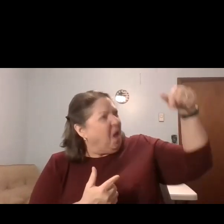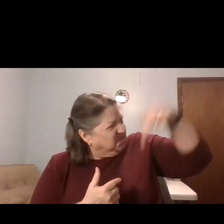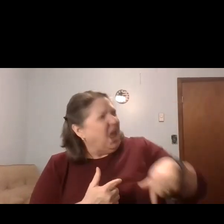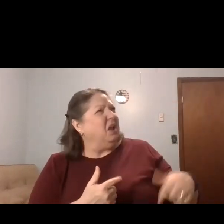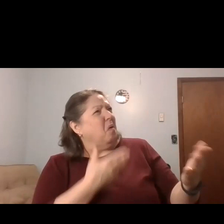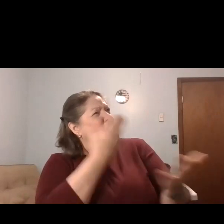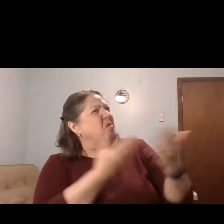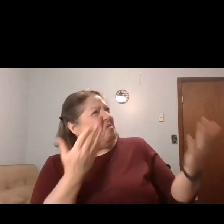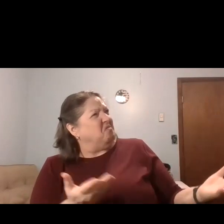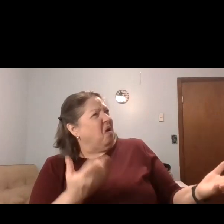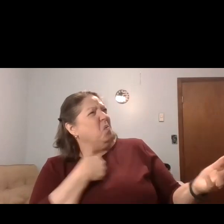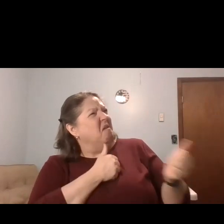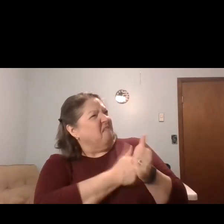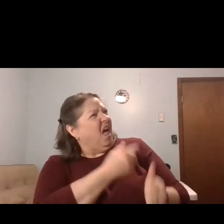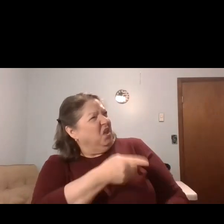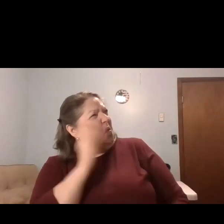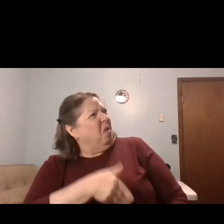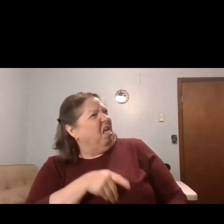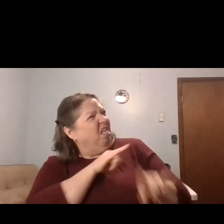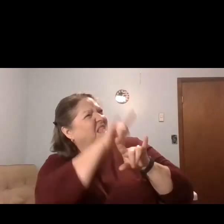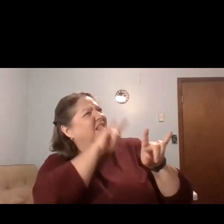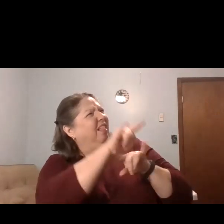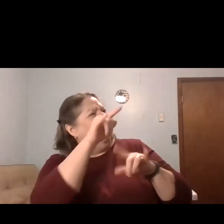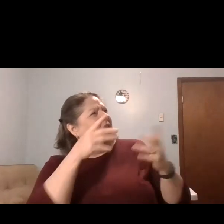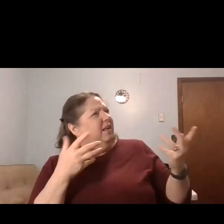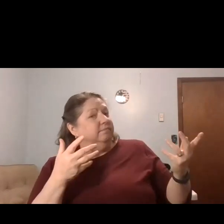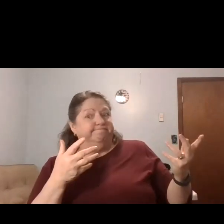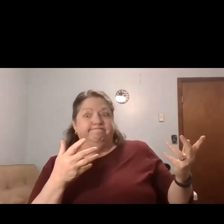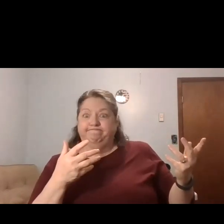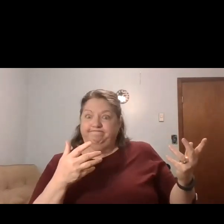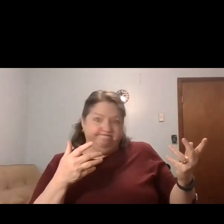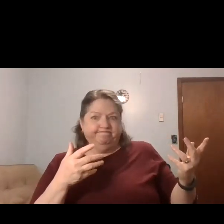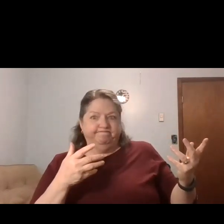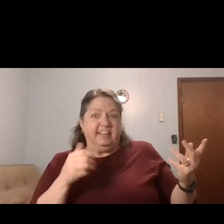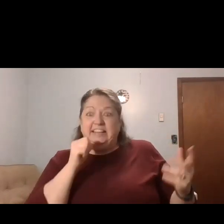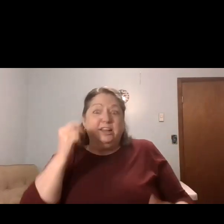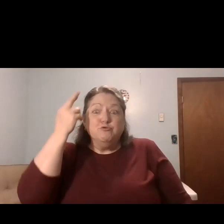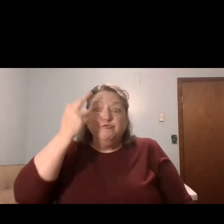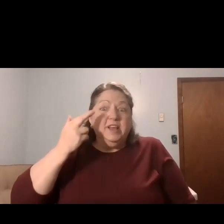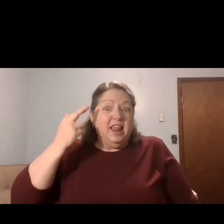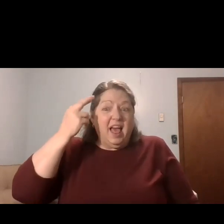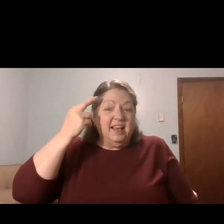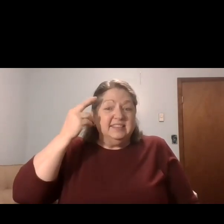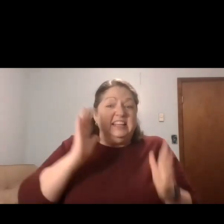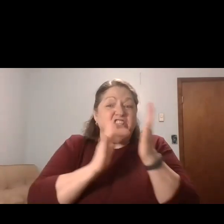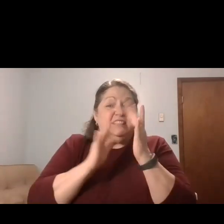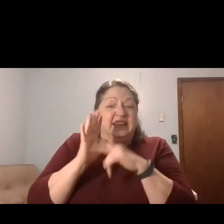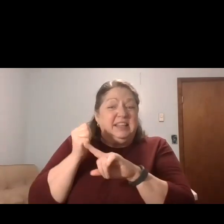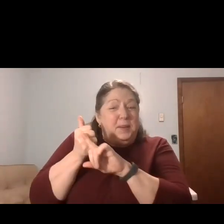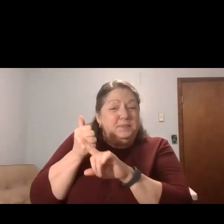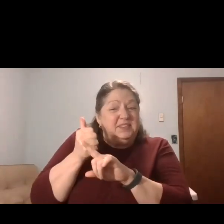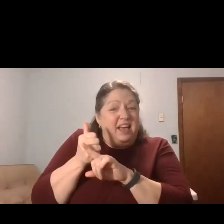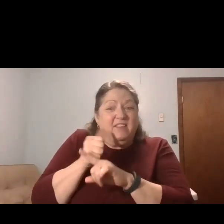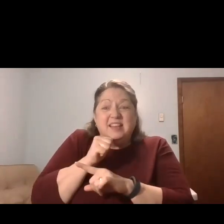we will follow him, we will believe. But again, they failed to realize that Jesus did not come that first time to